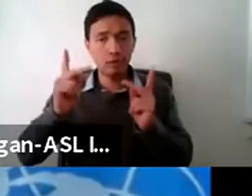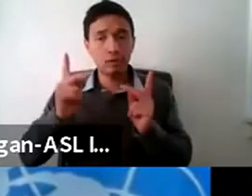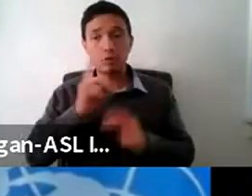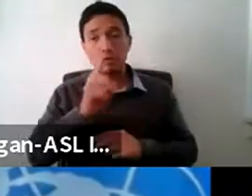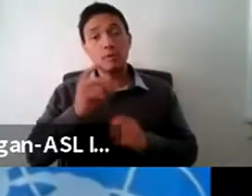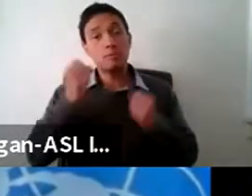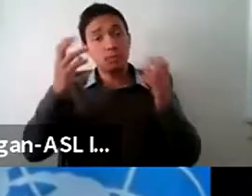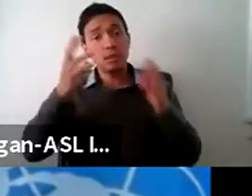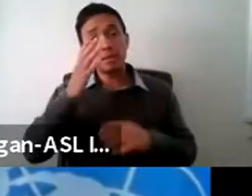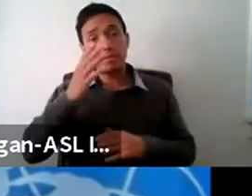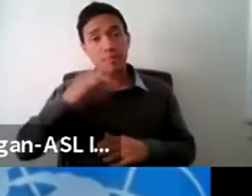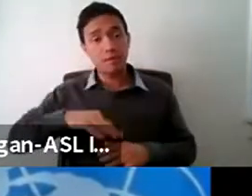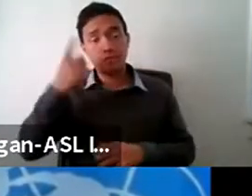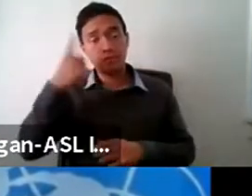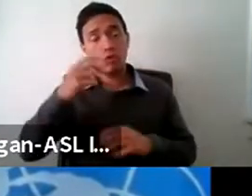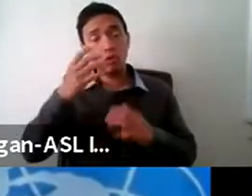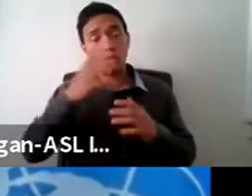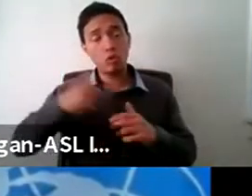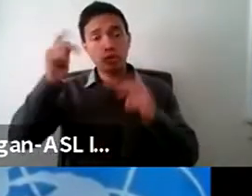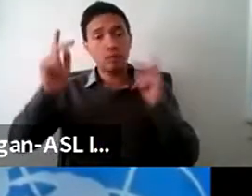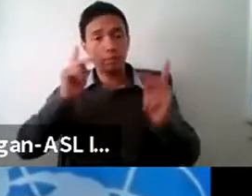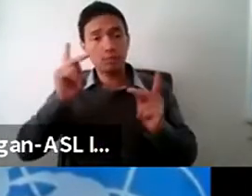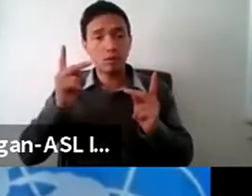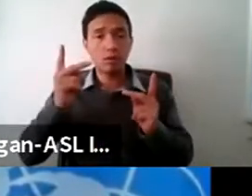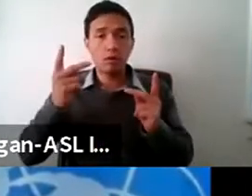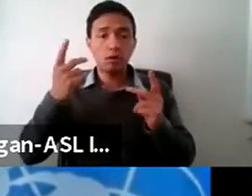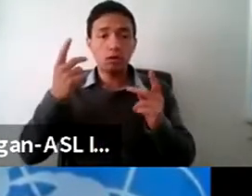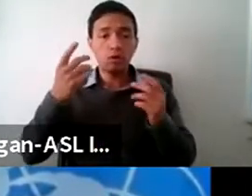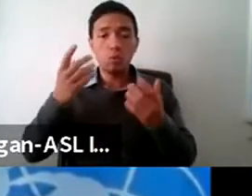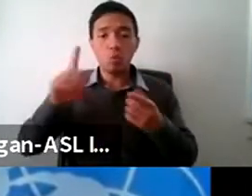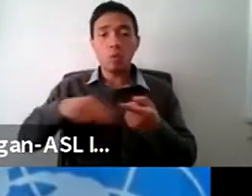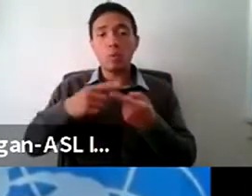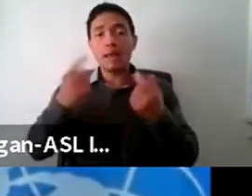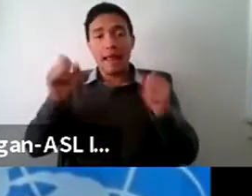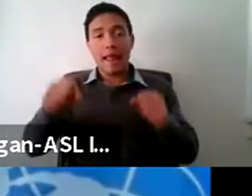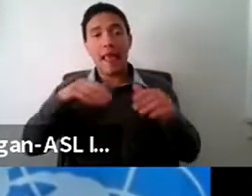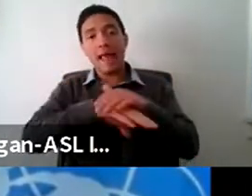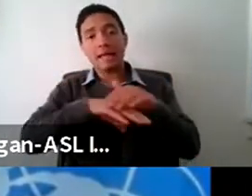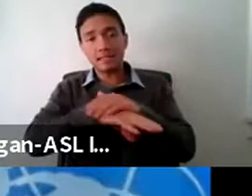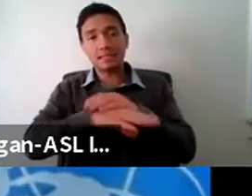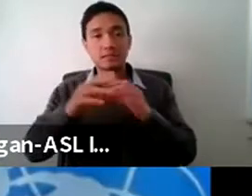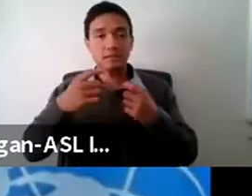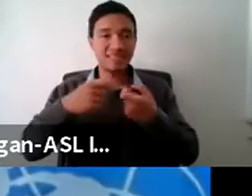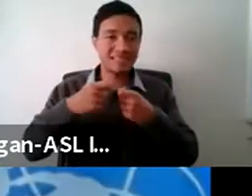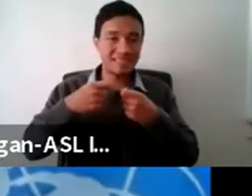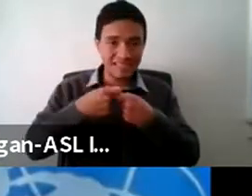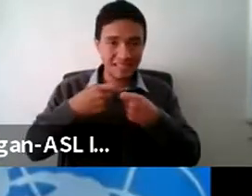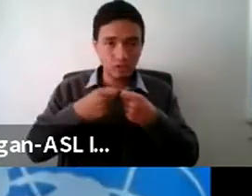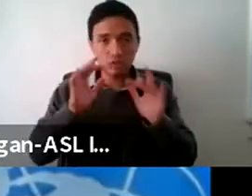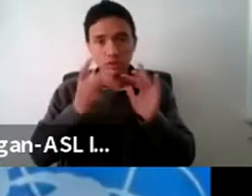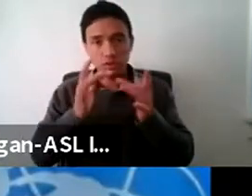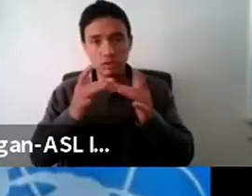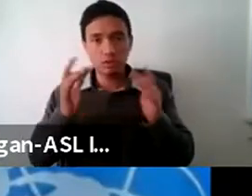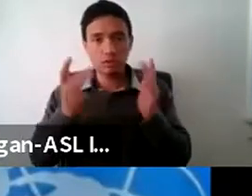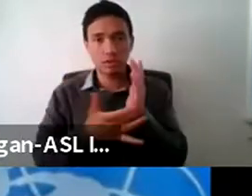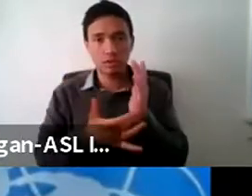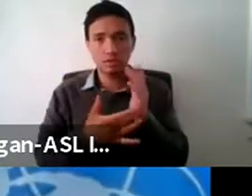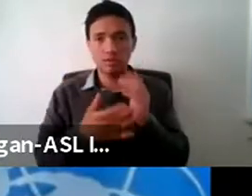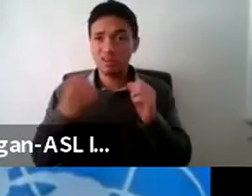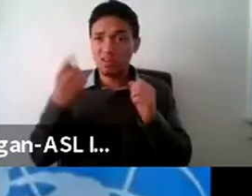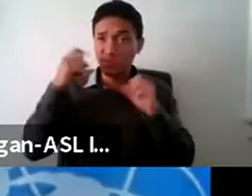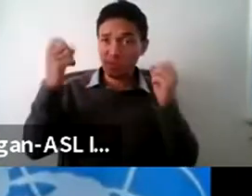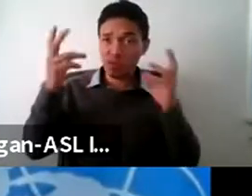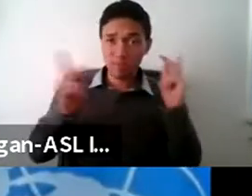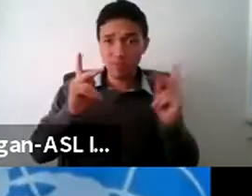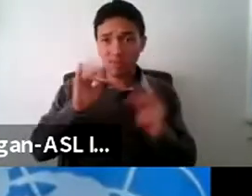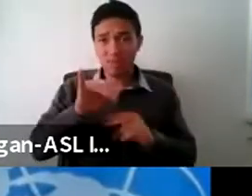associated with the access and use of digital technologies. For many, these technologies facilitate communications